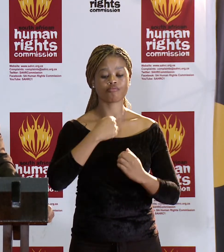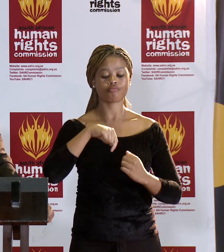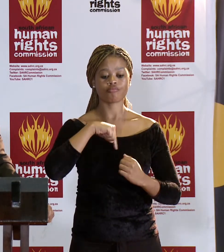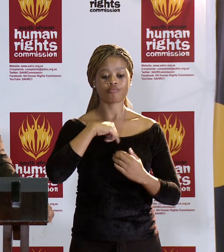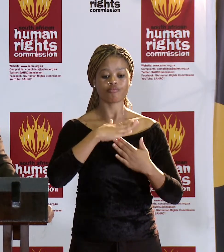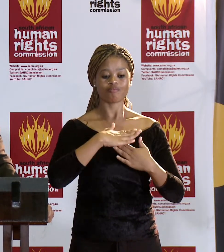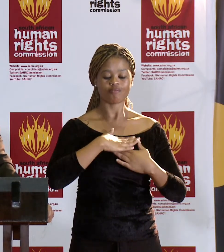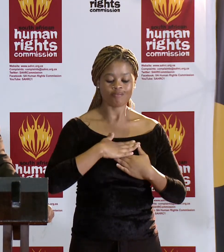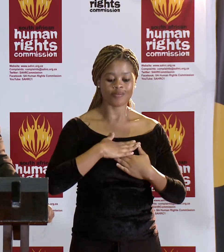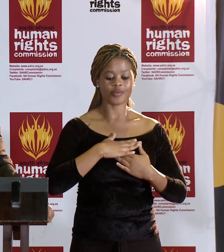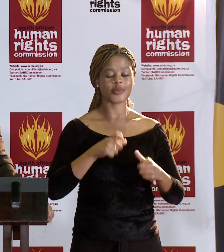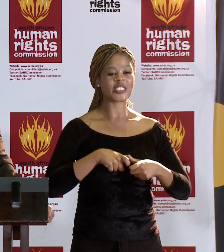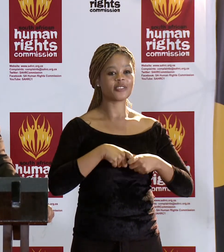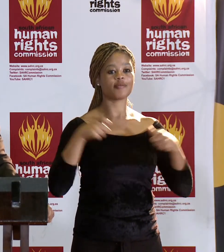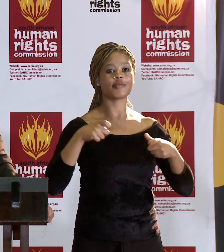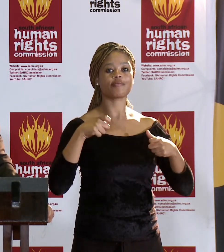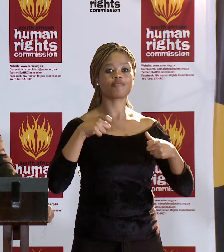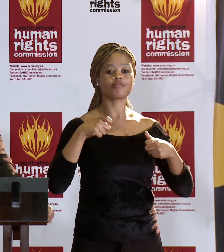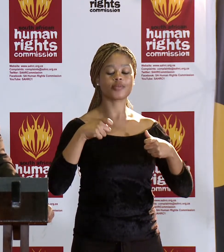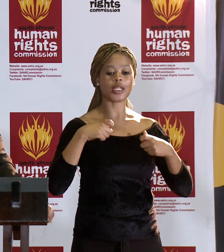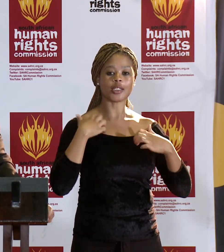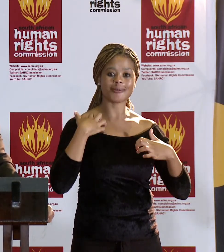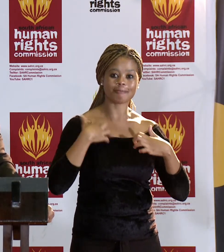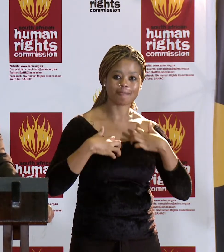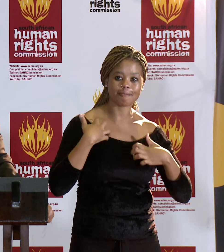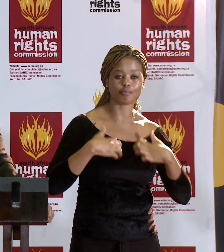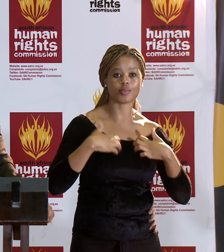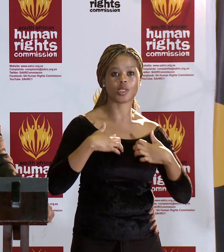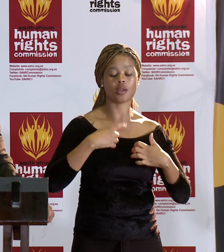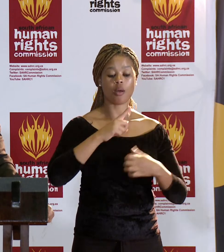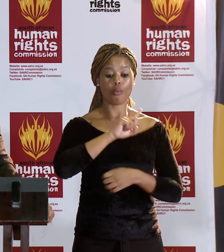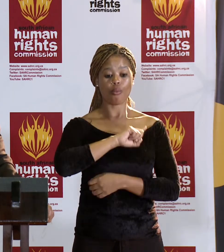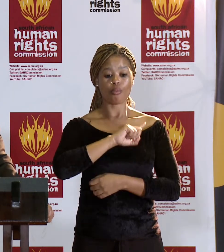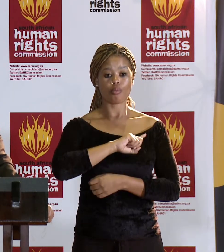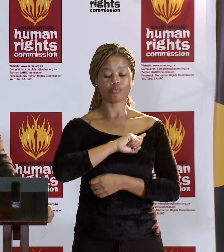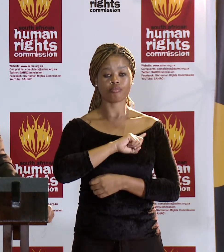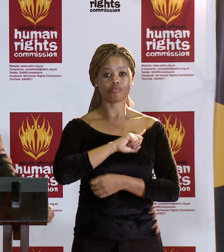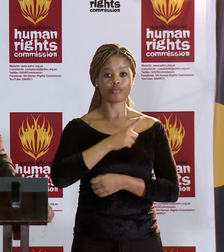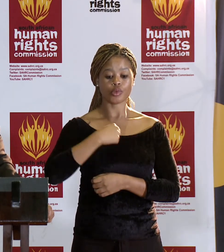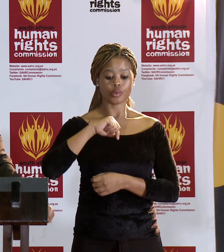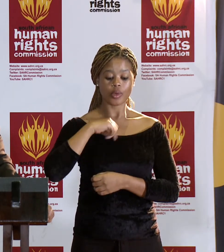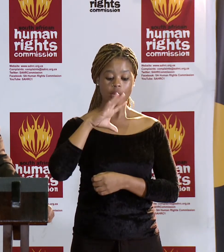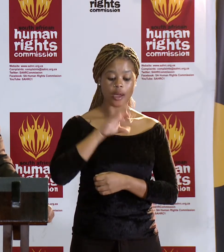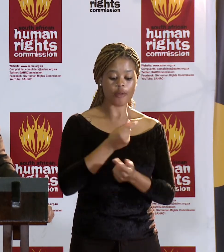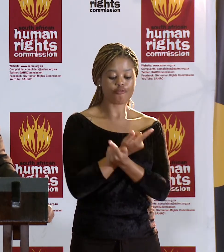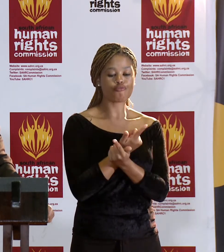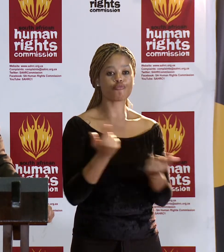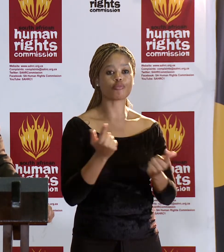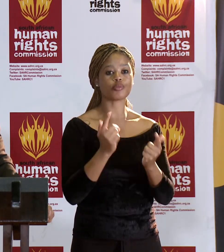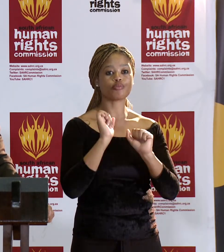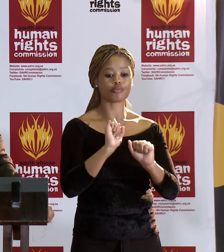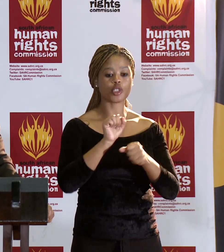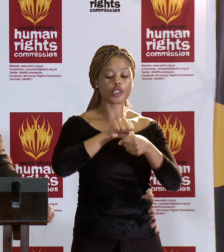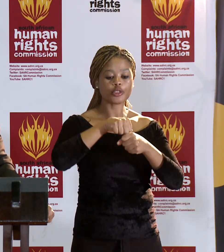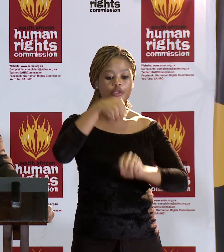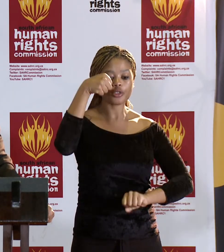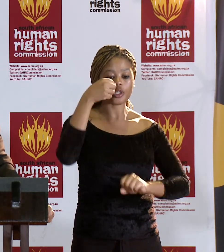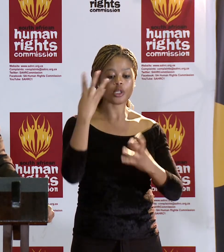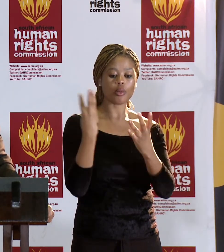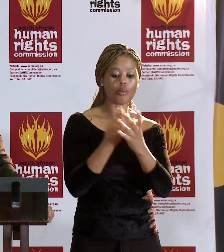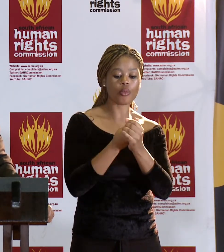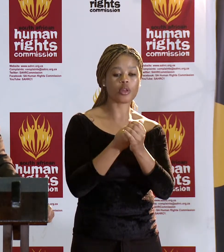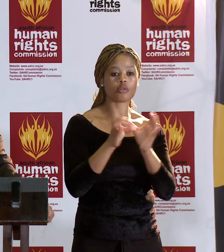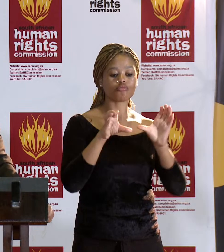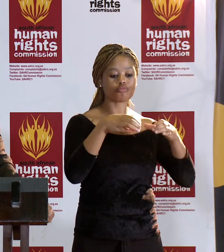are very excited, Chair, to be co-hosting the launch of the Charter together with the Commission,